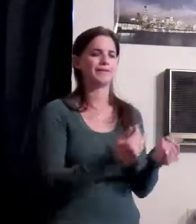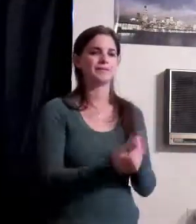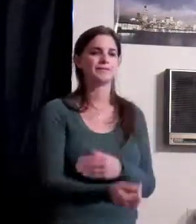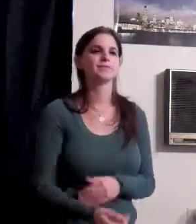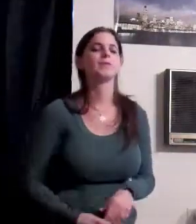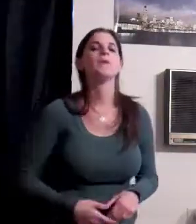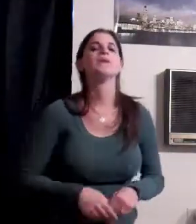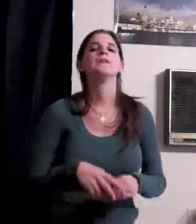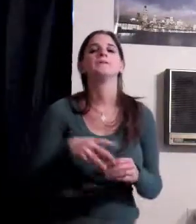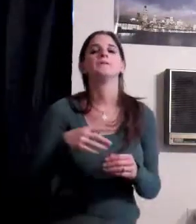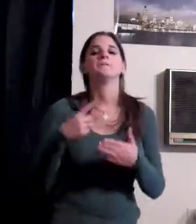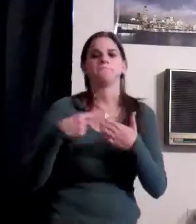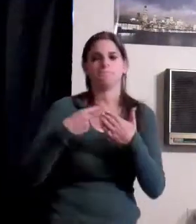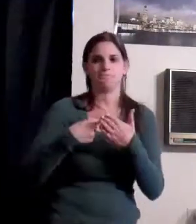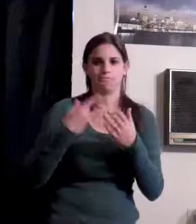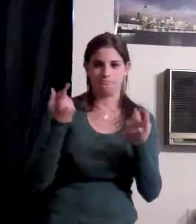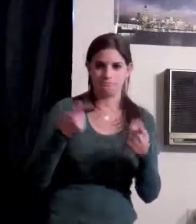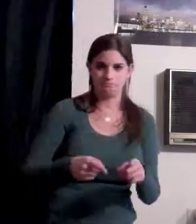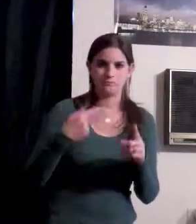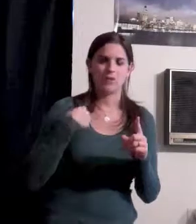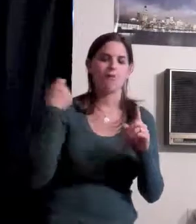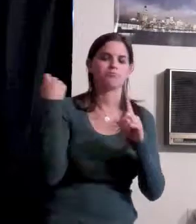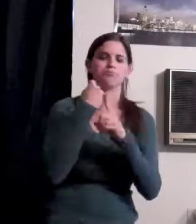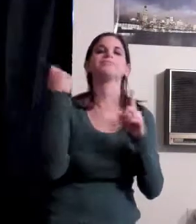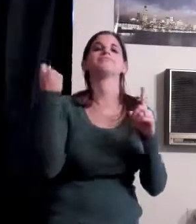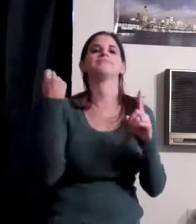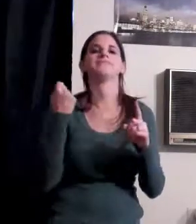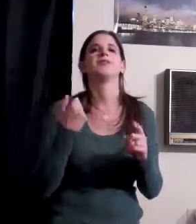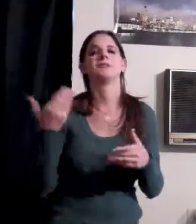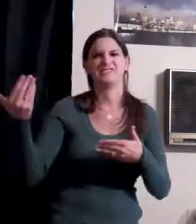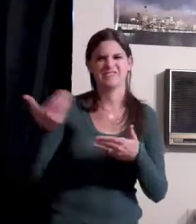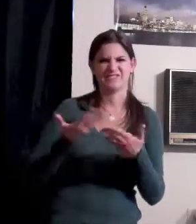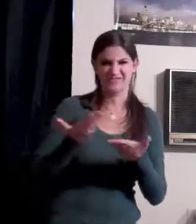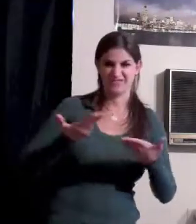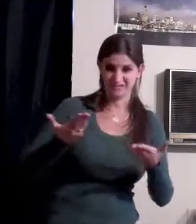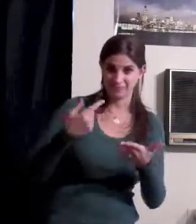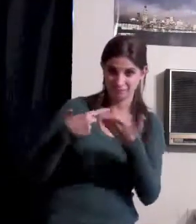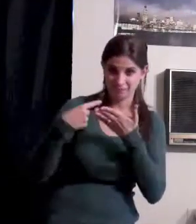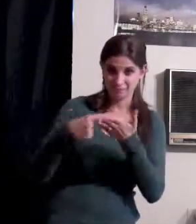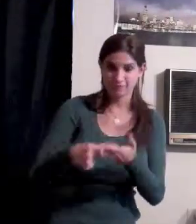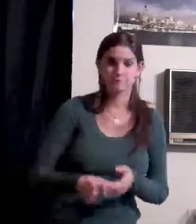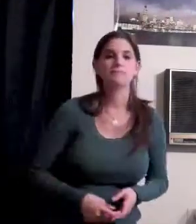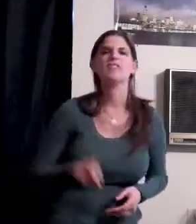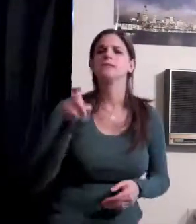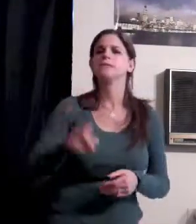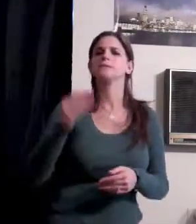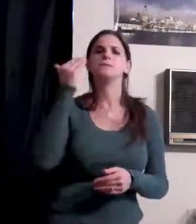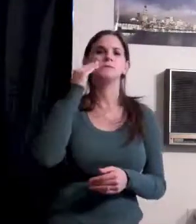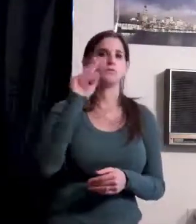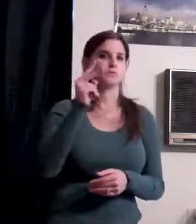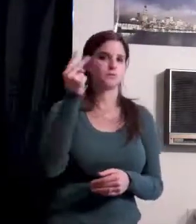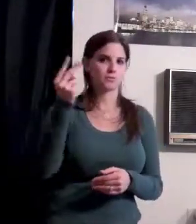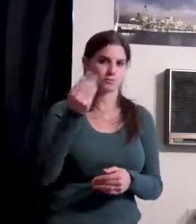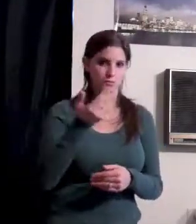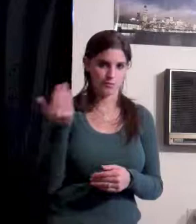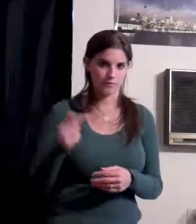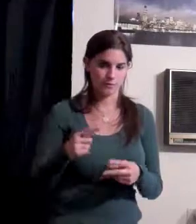invited me to tell you about it. But first, you need to know 2 things about me. Just 2 things. I'm Canadian, and I'm the youngest of 7 kids.